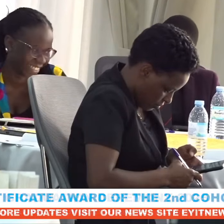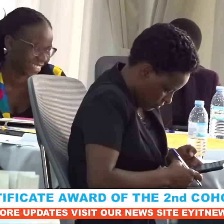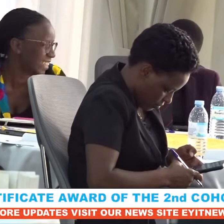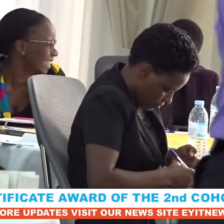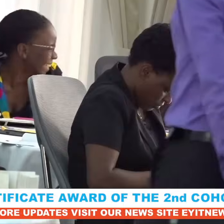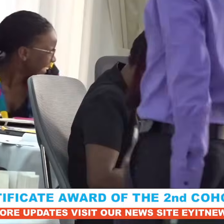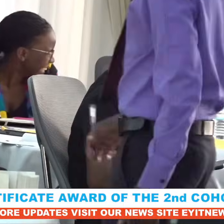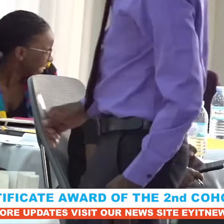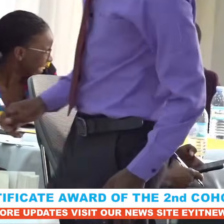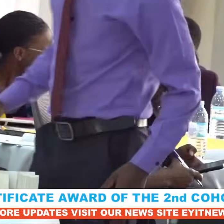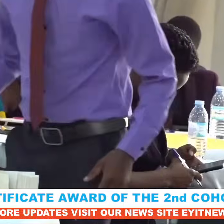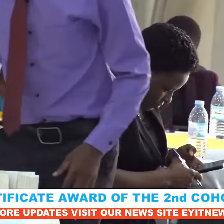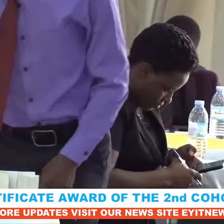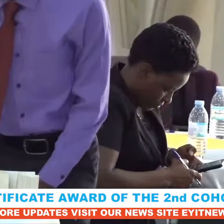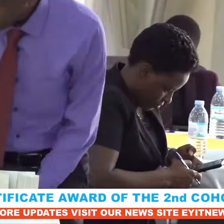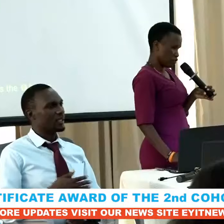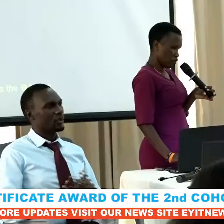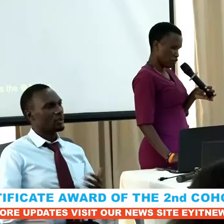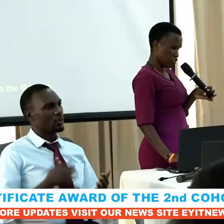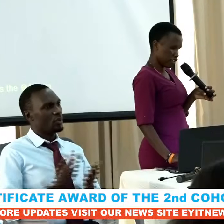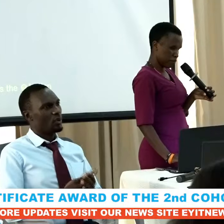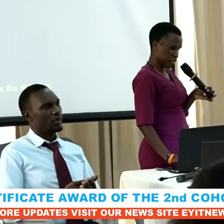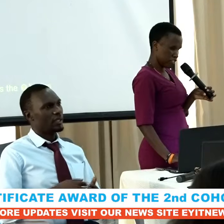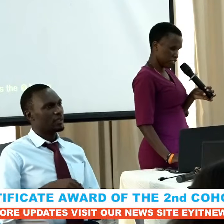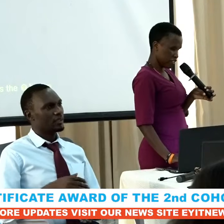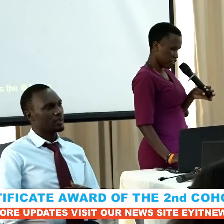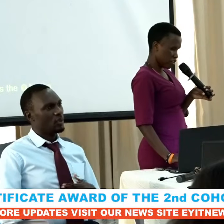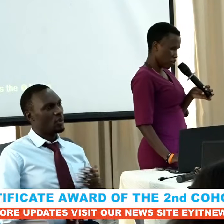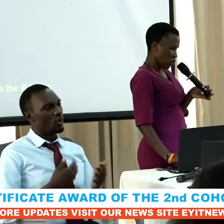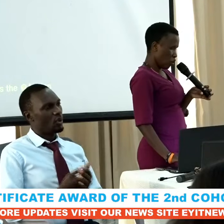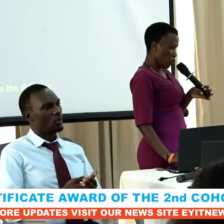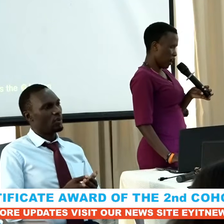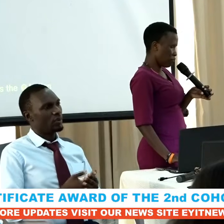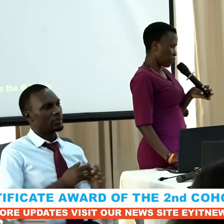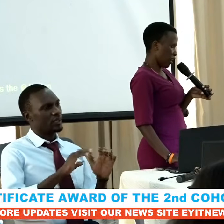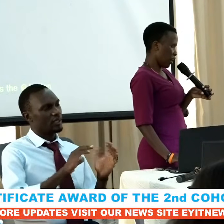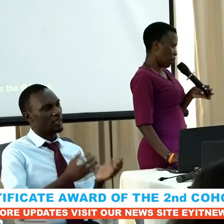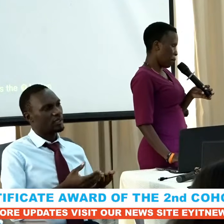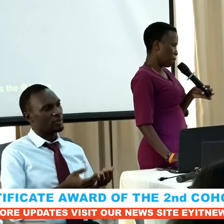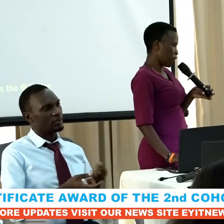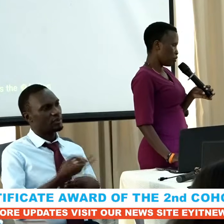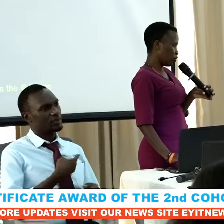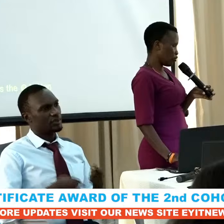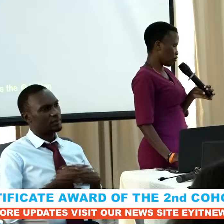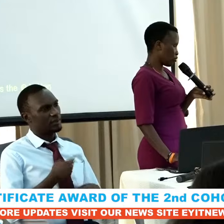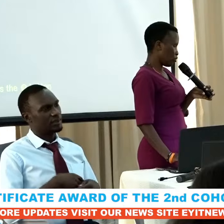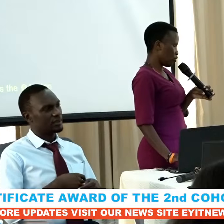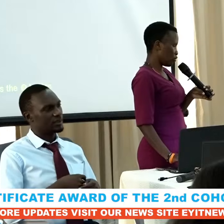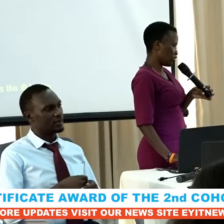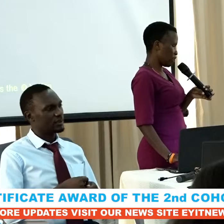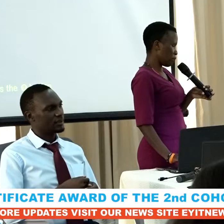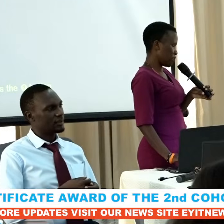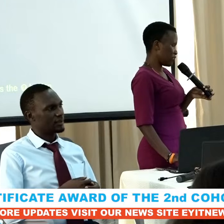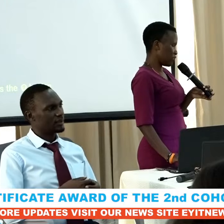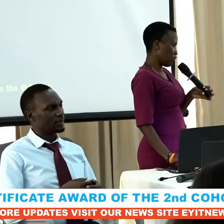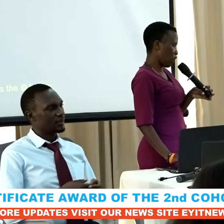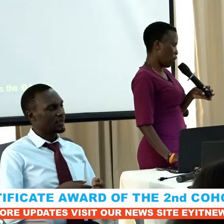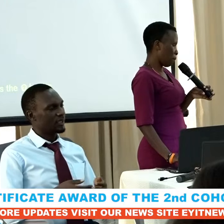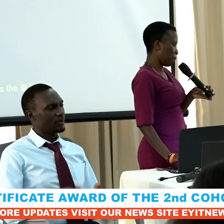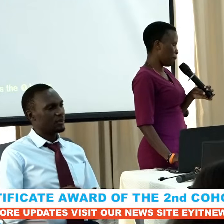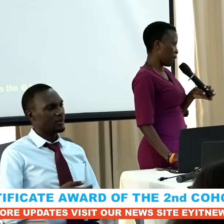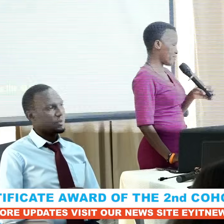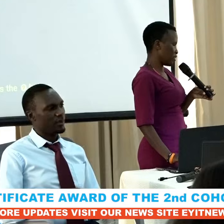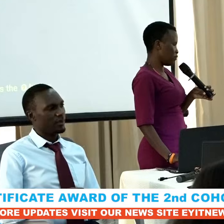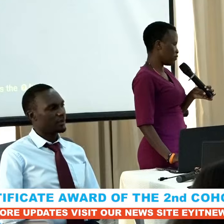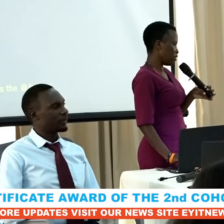That is, all those are categories of disability. We have the models of disability or how